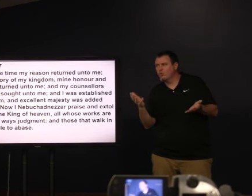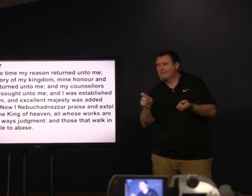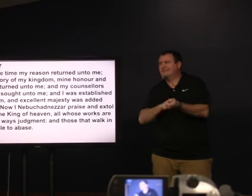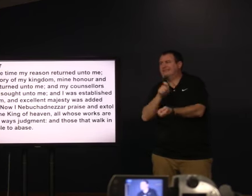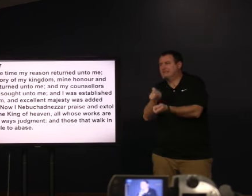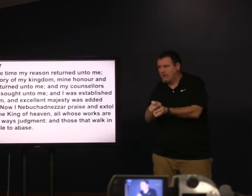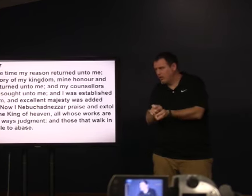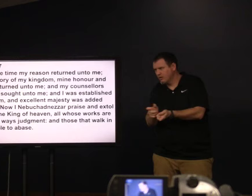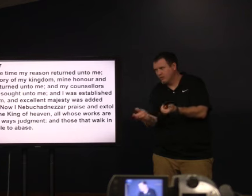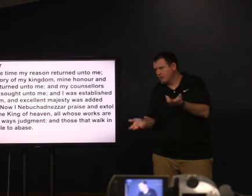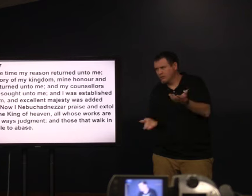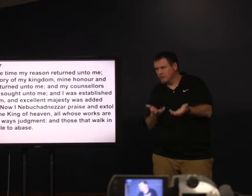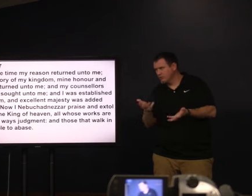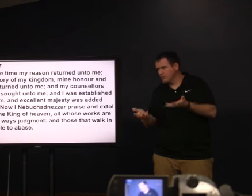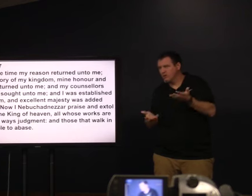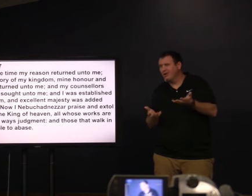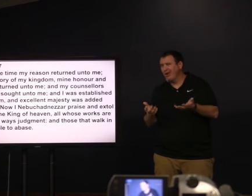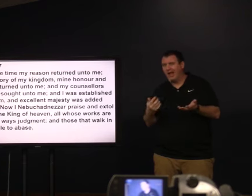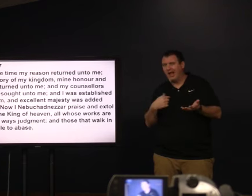but how long it happened after this, I'm not sure.